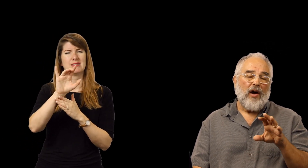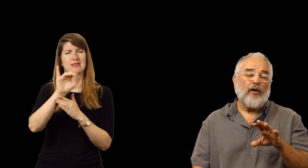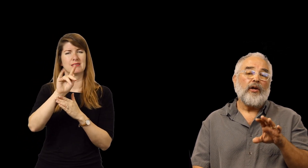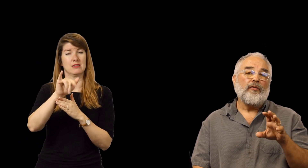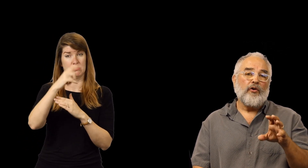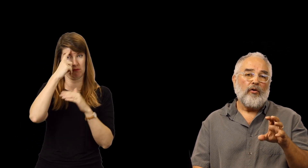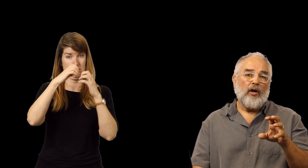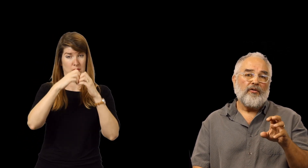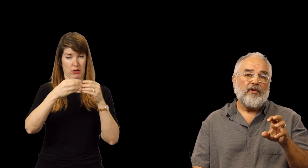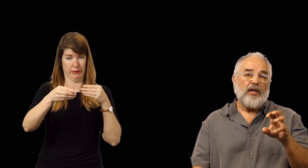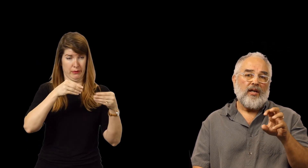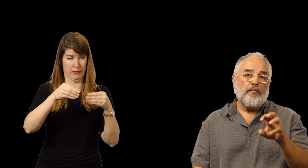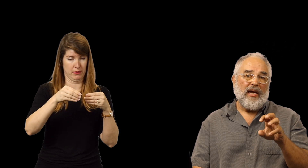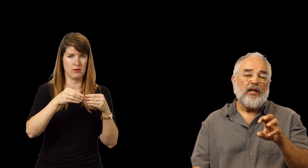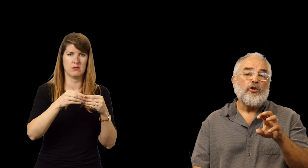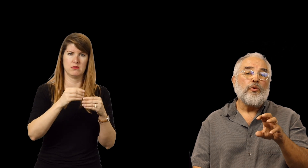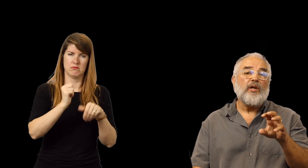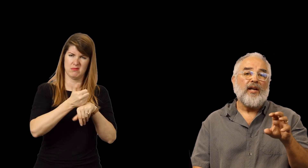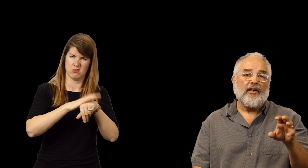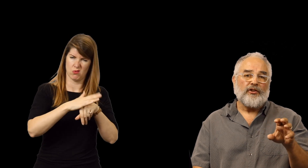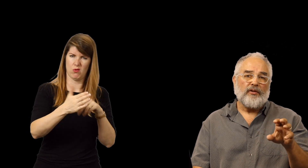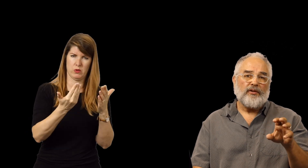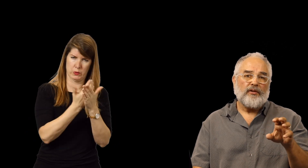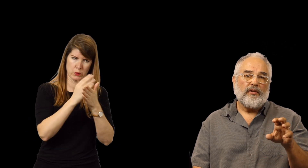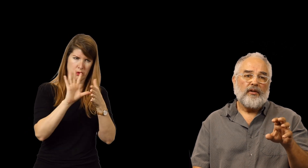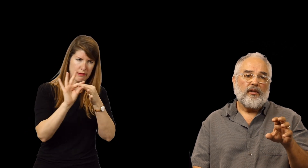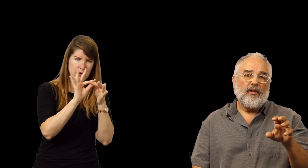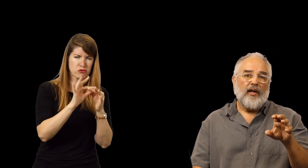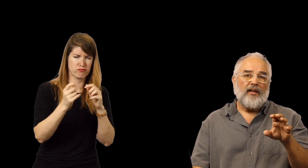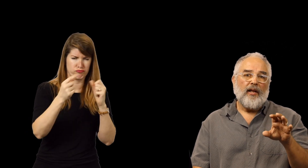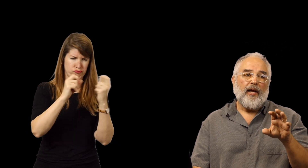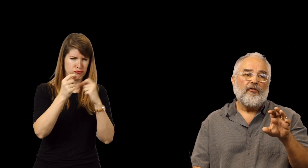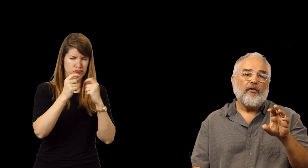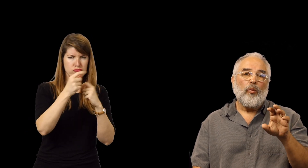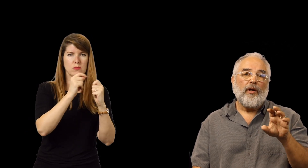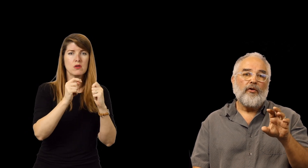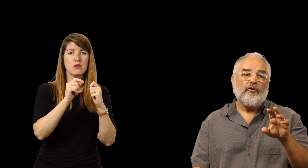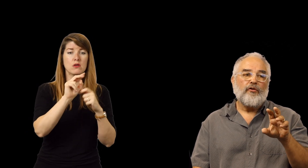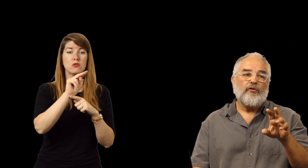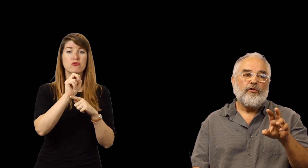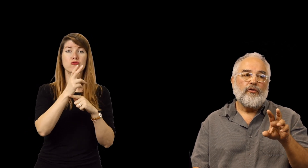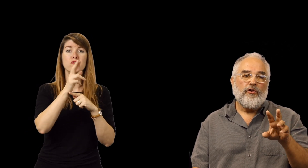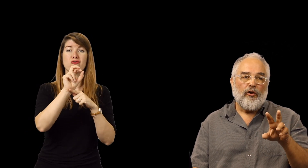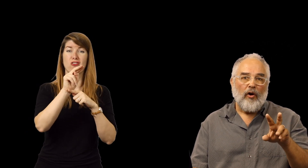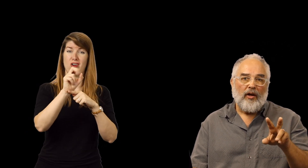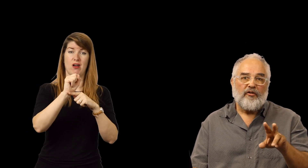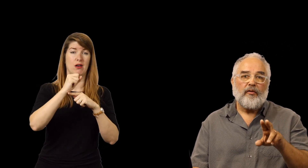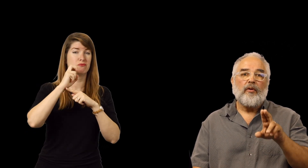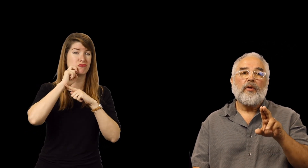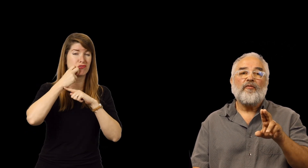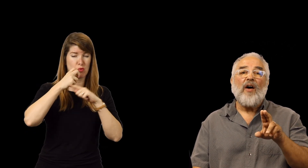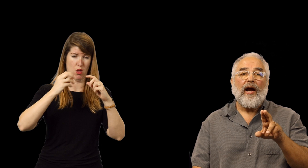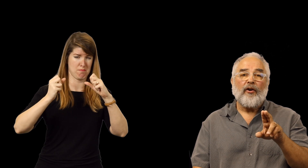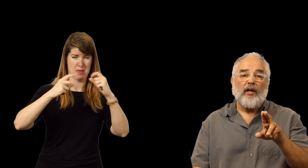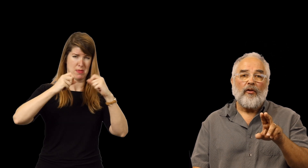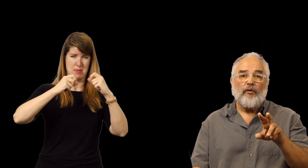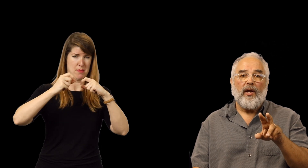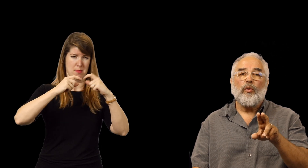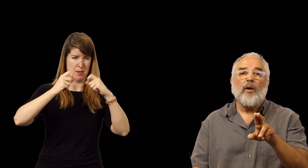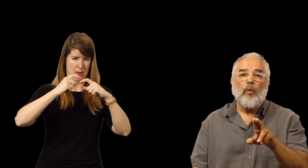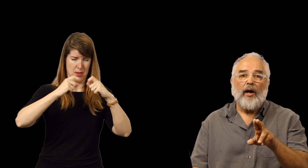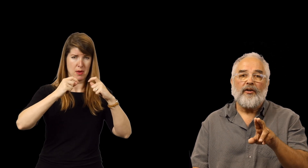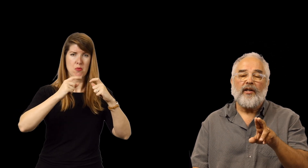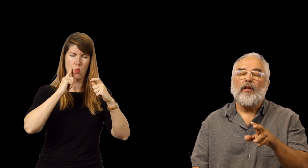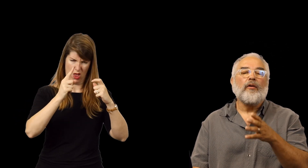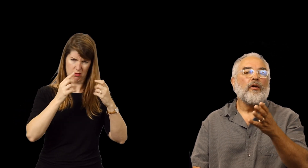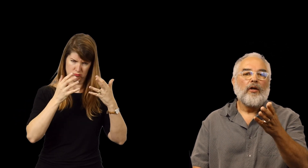involves the firing of neurons, making new connections. And so when neurons fire together, they